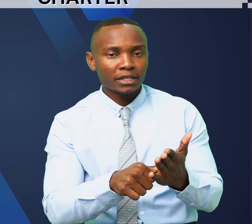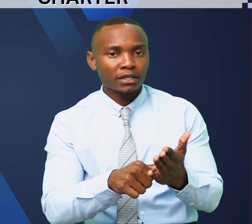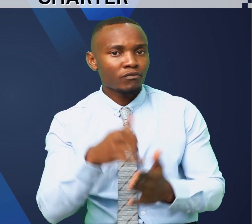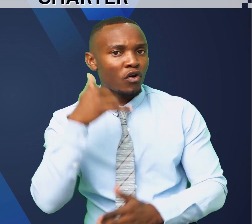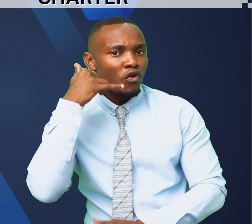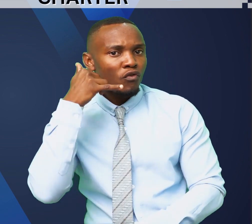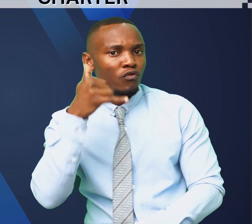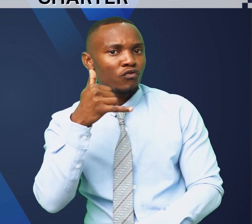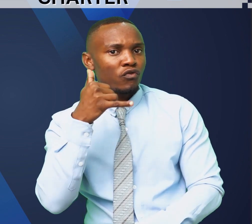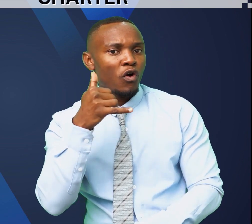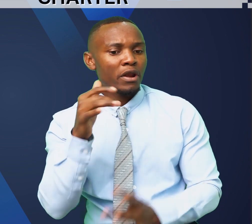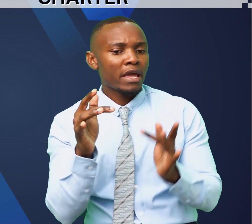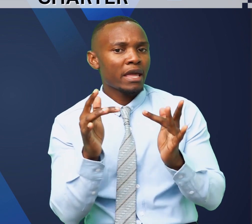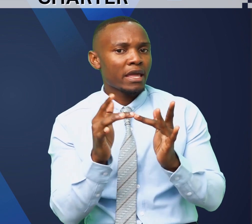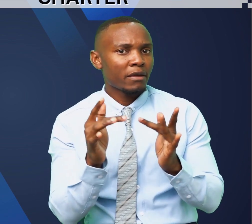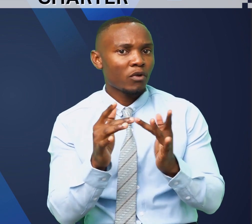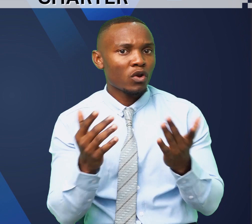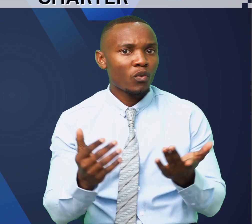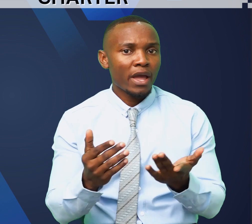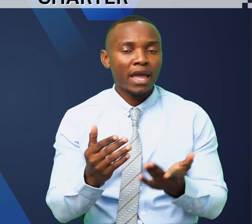telephone, email, that is